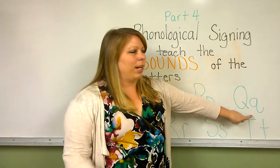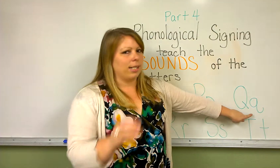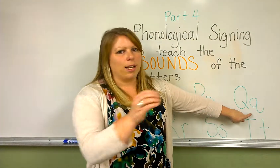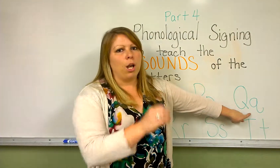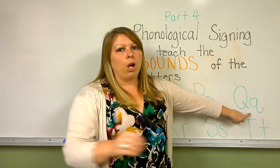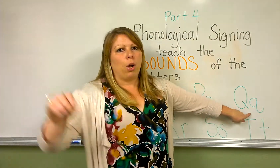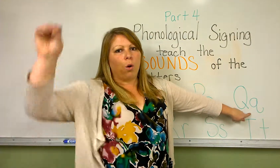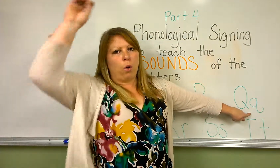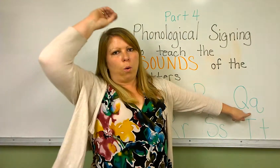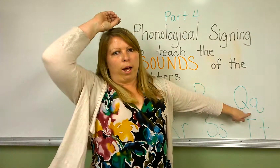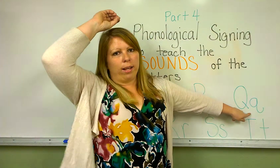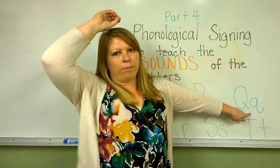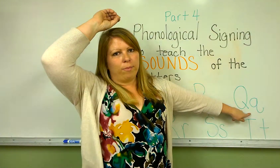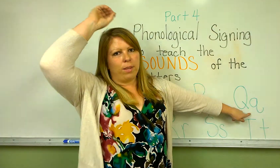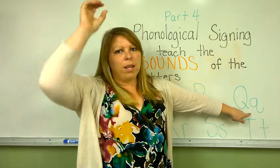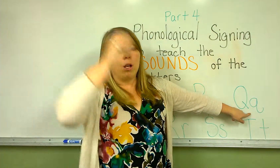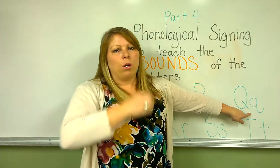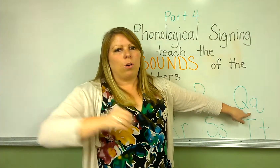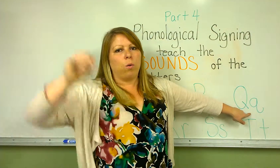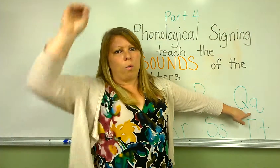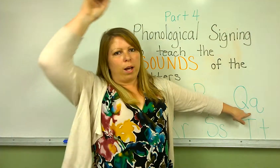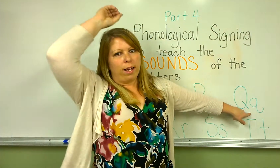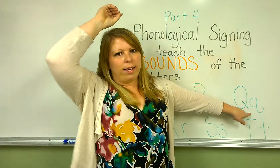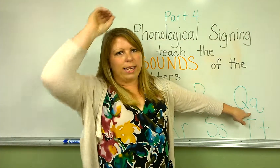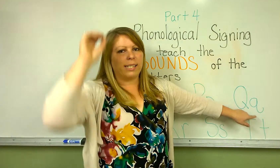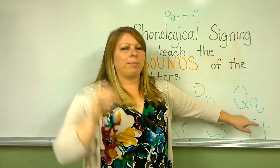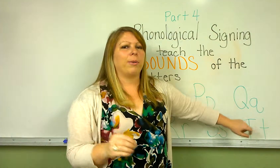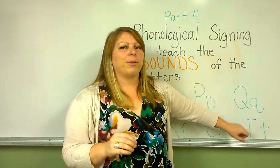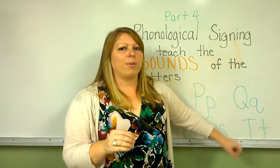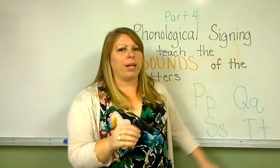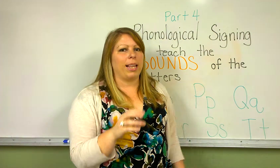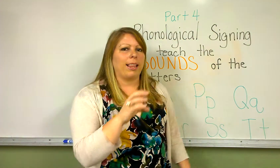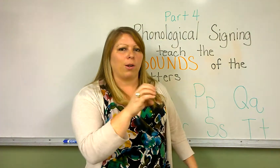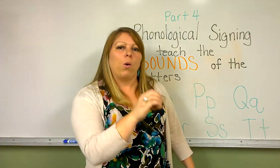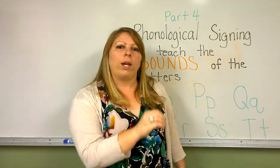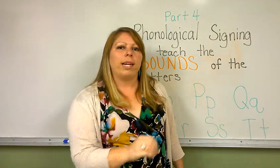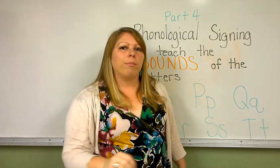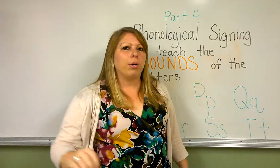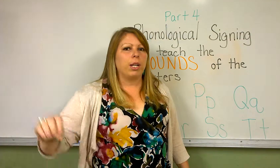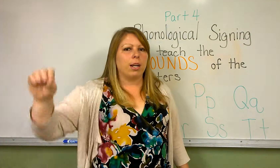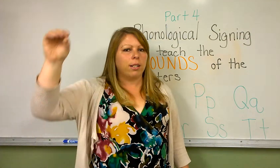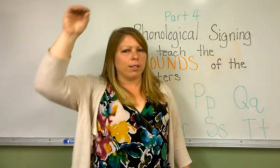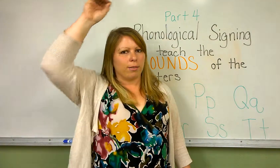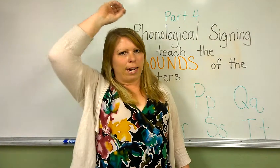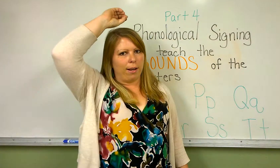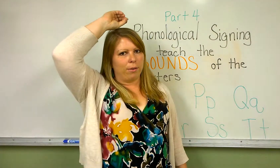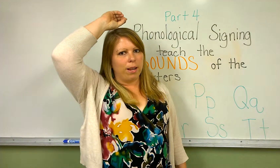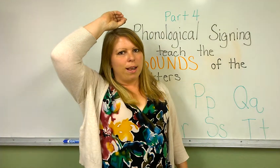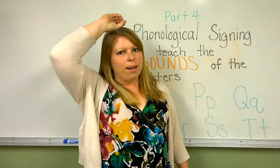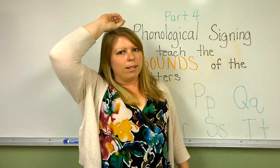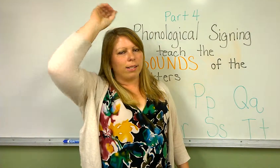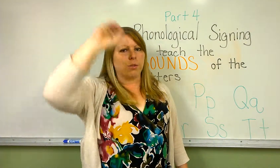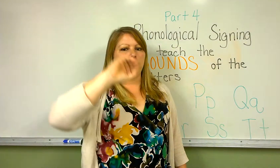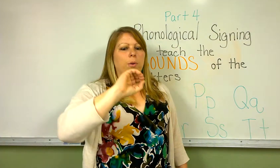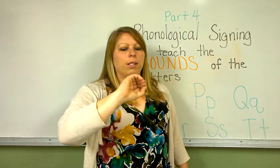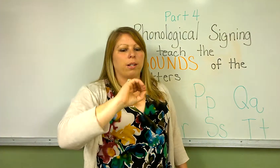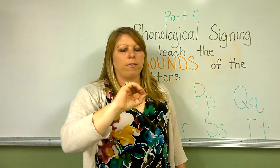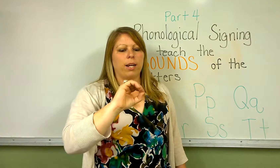It's Q. Q is supposed to be like the queen putting on her crown. So she puts her finger